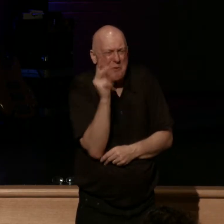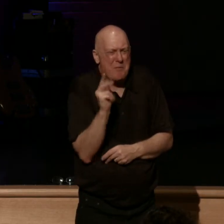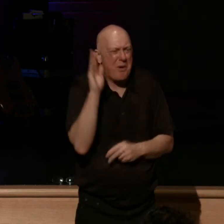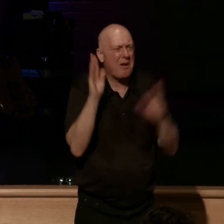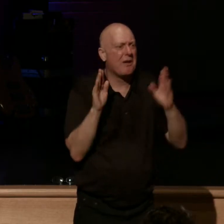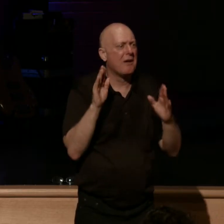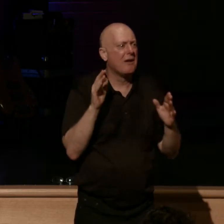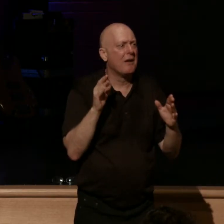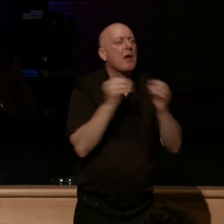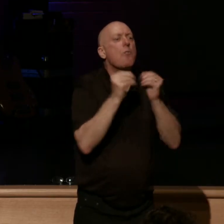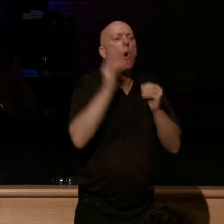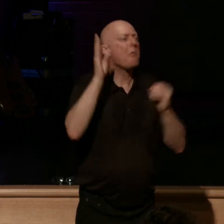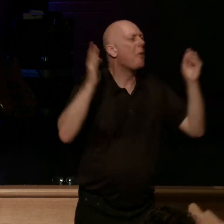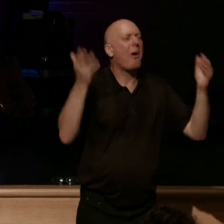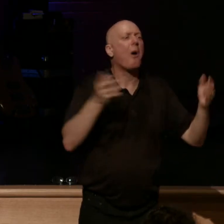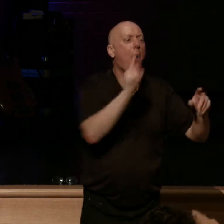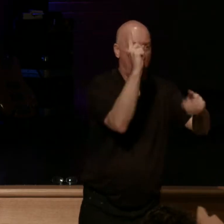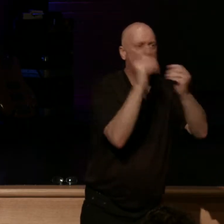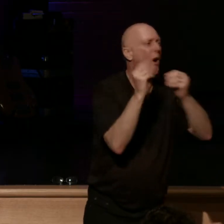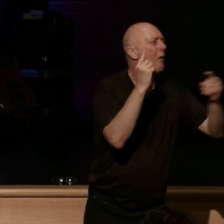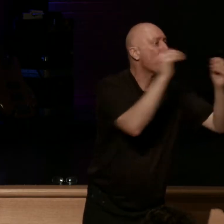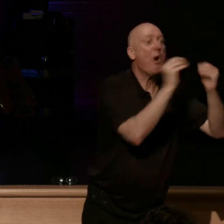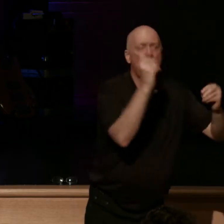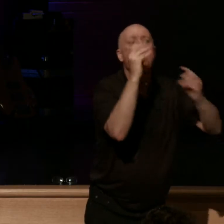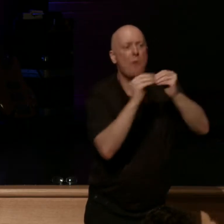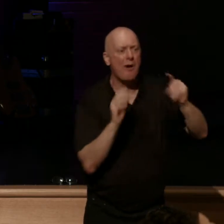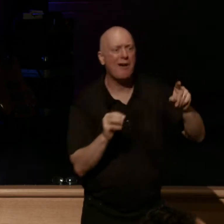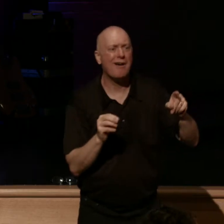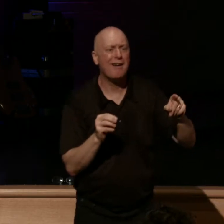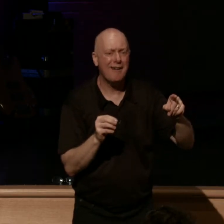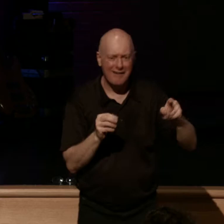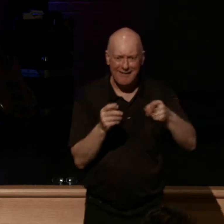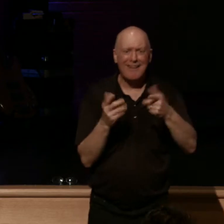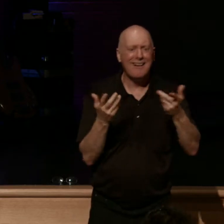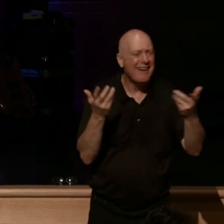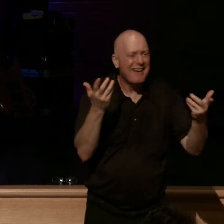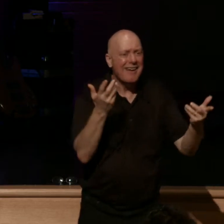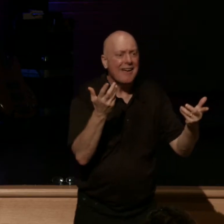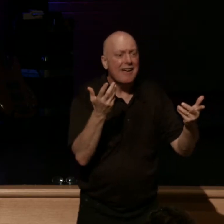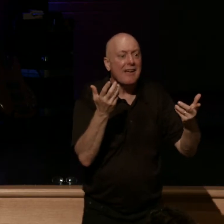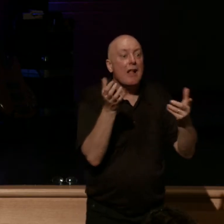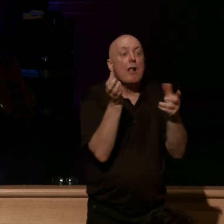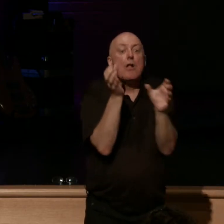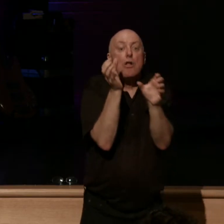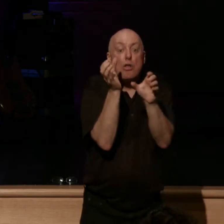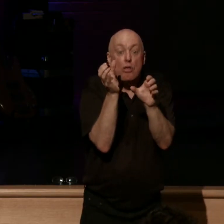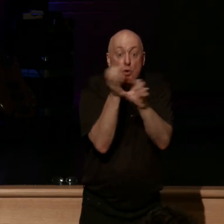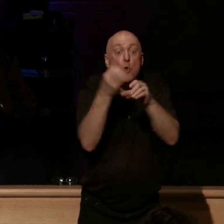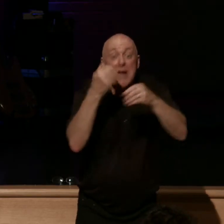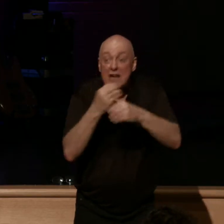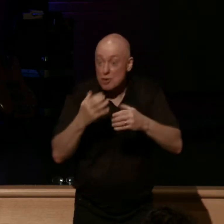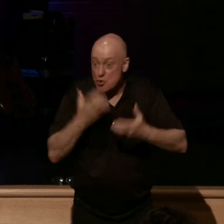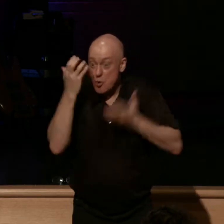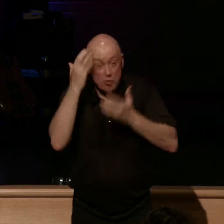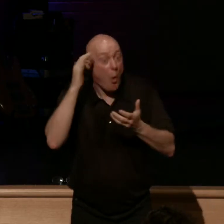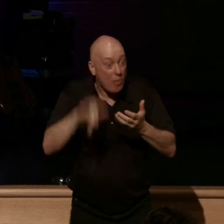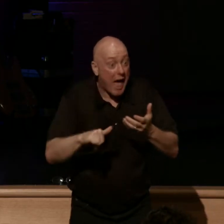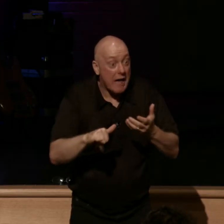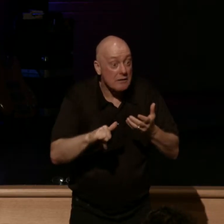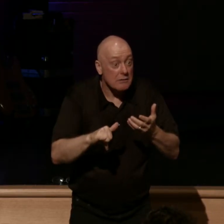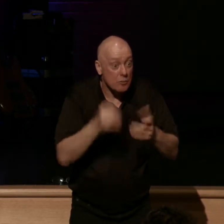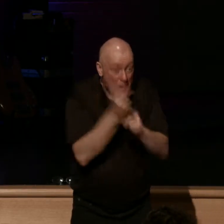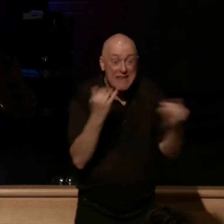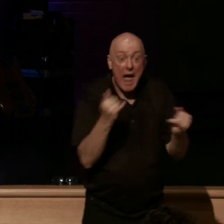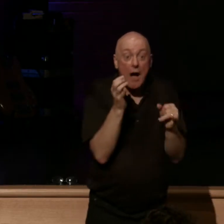you. One more over there. Right? Look. Not only the creation, what? The creation groans. Do you know the creation's